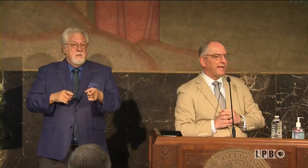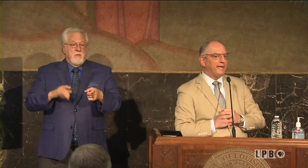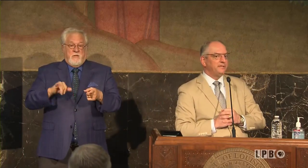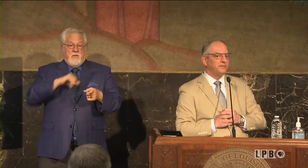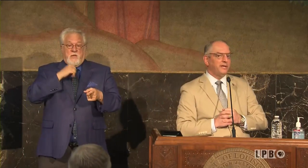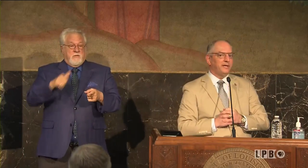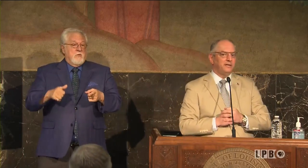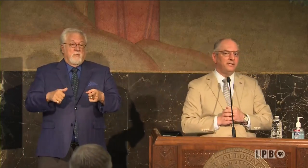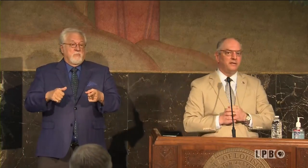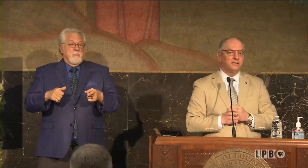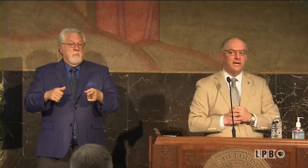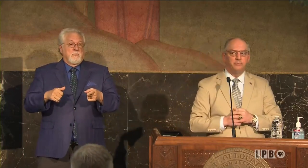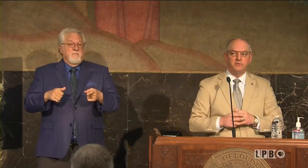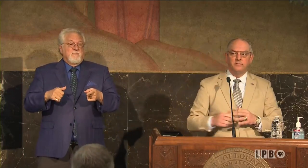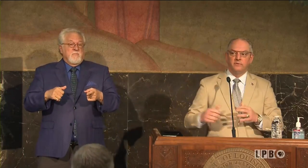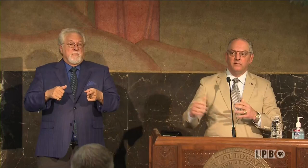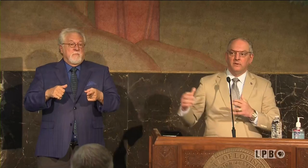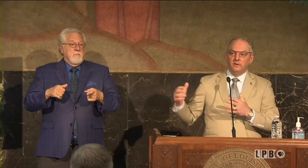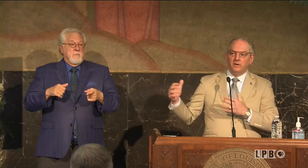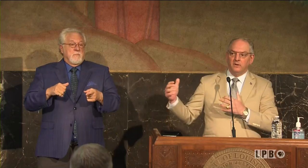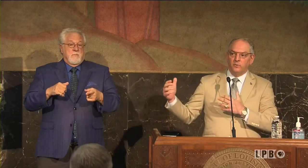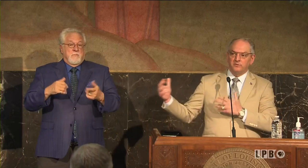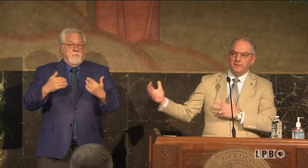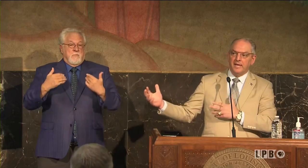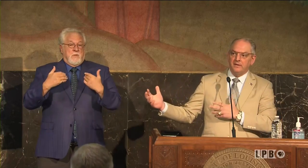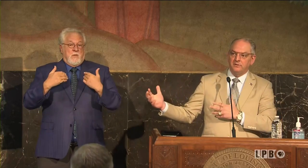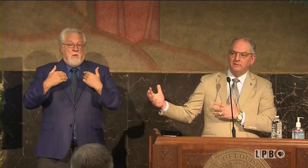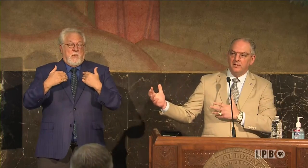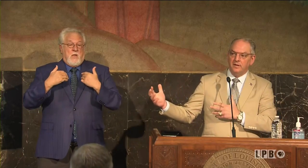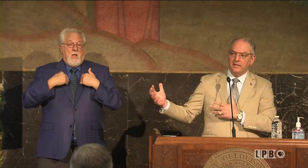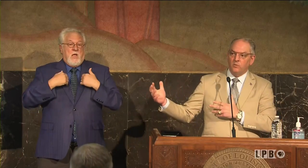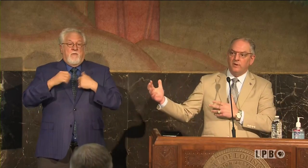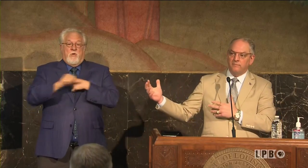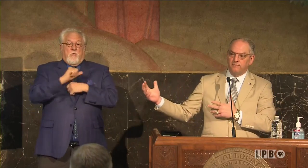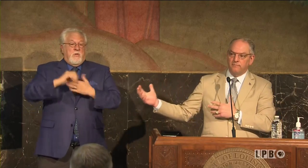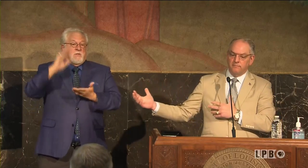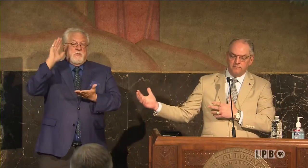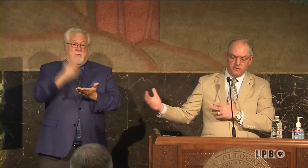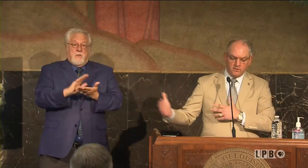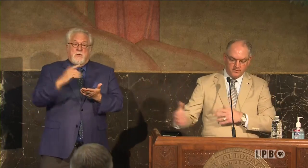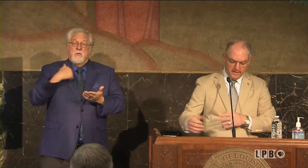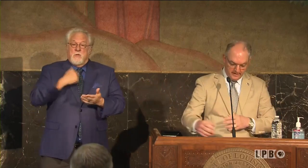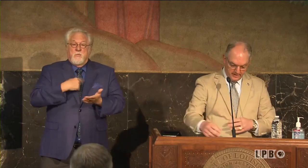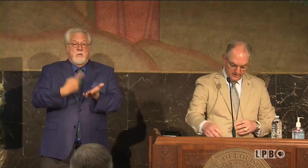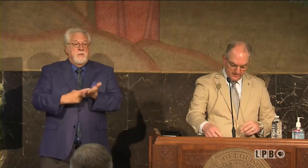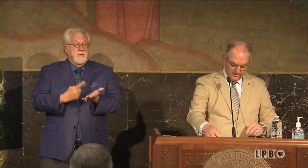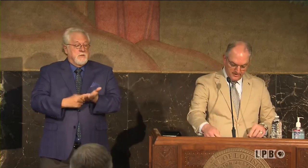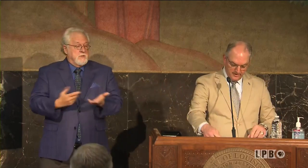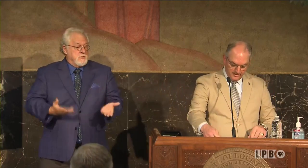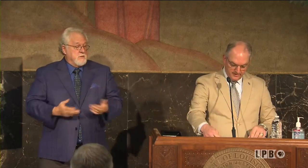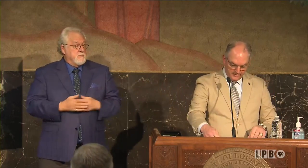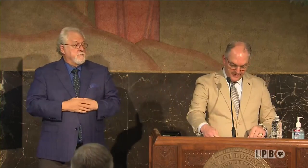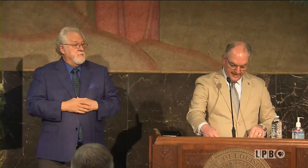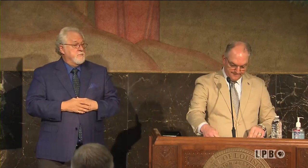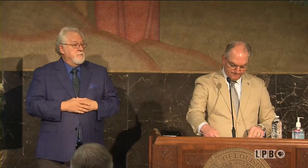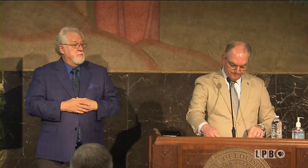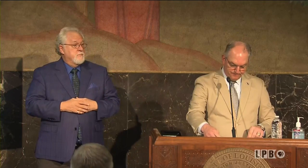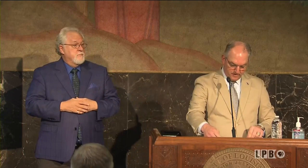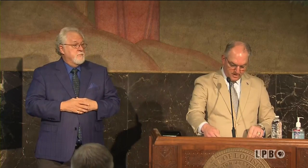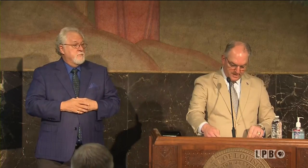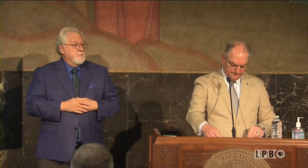don't engage in the types of risk mitigation that we've talked about here